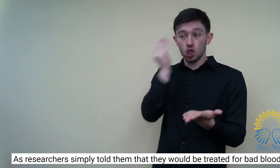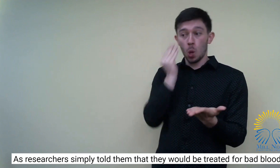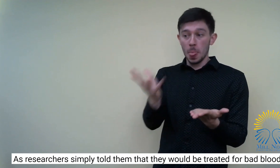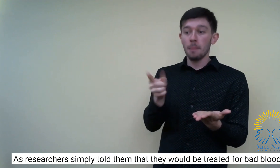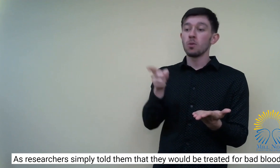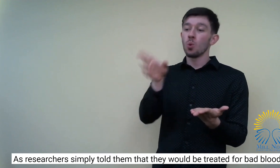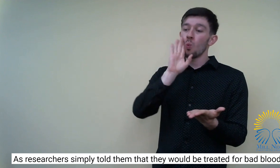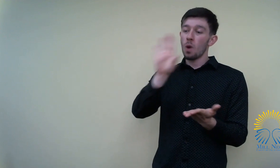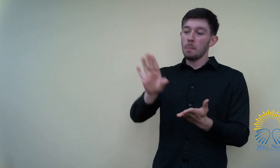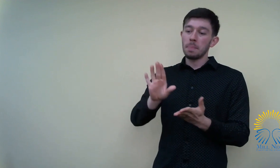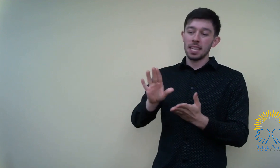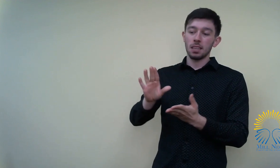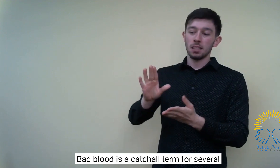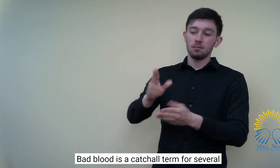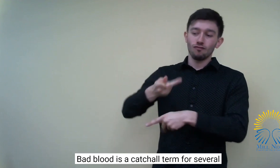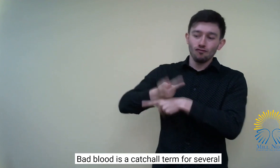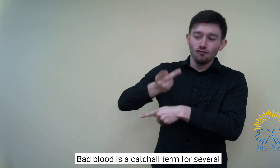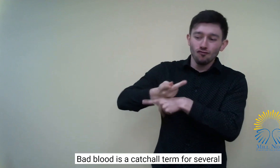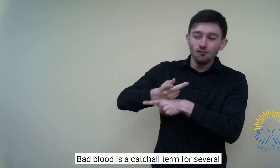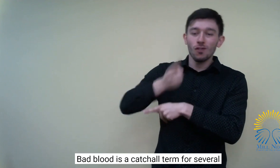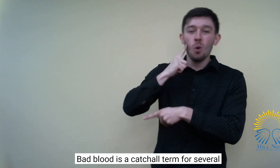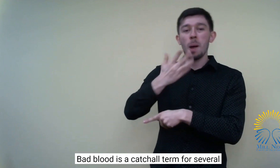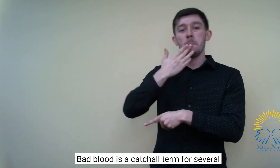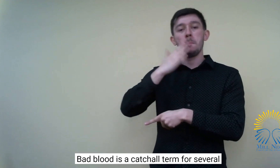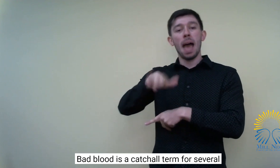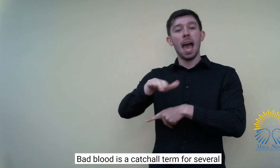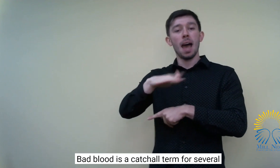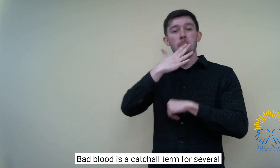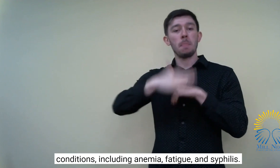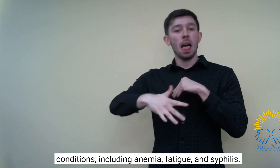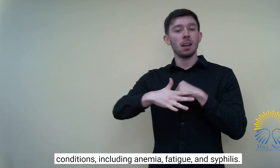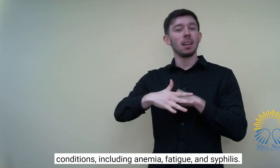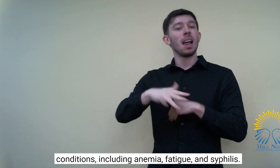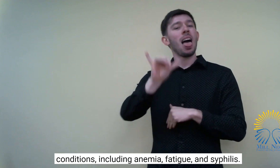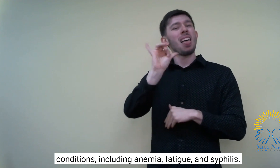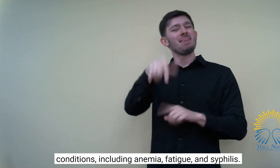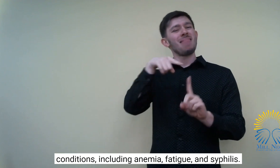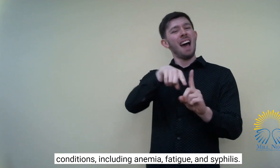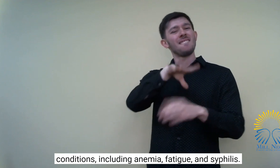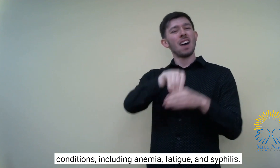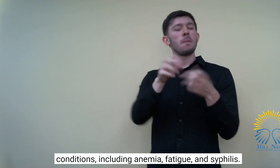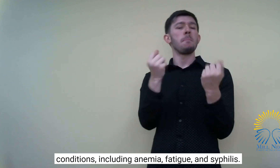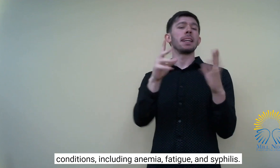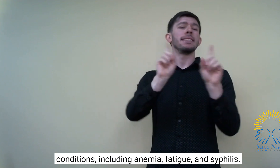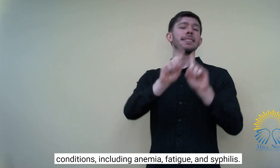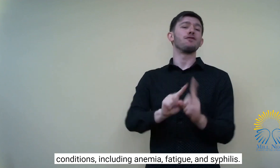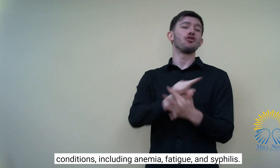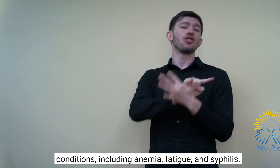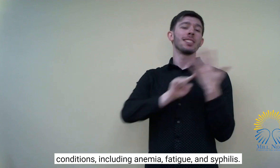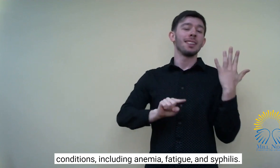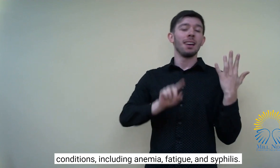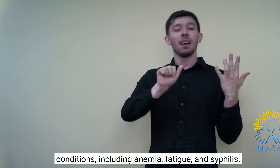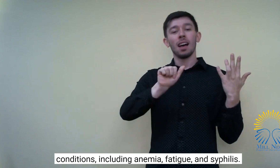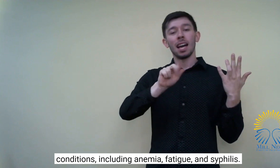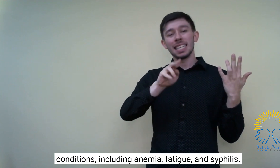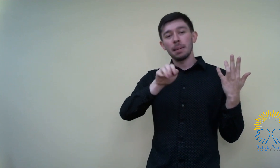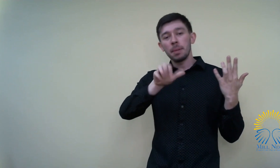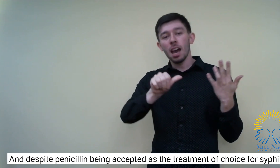blood. Bad blood is a catch-all term for several conditions, including anemia, fatigue, and syphilis. And